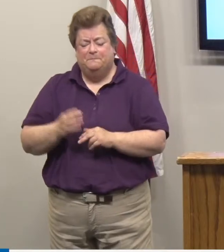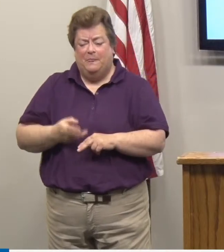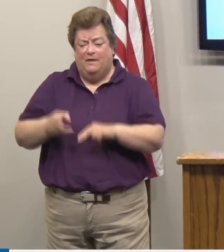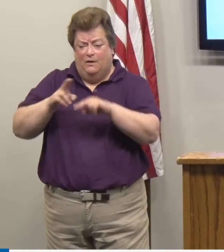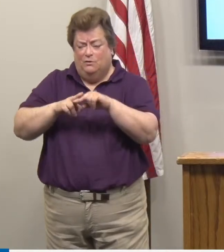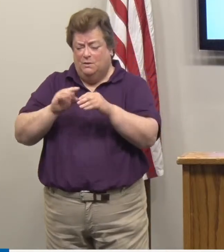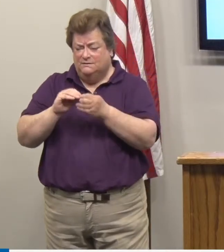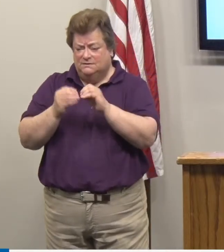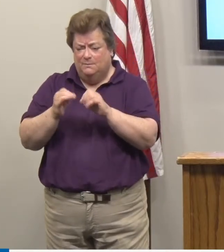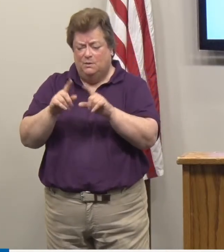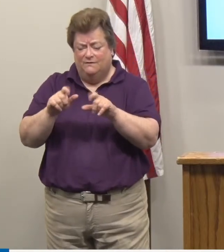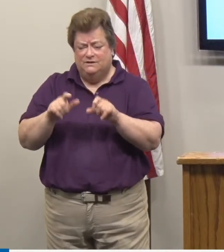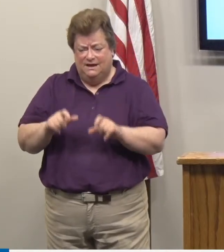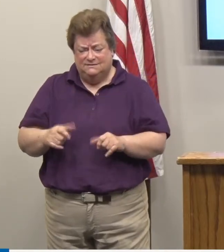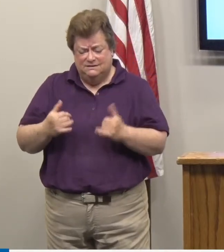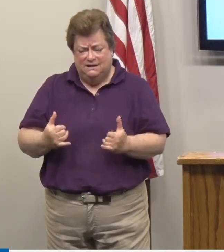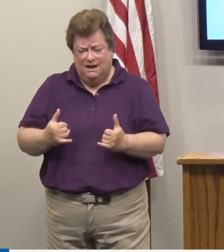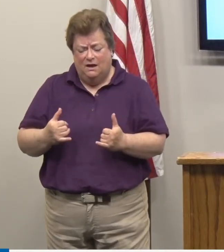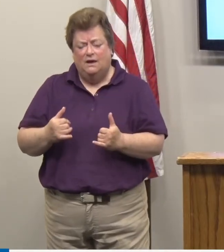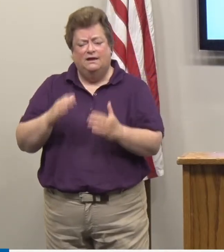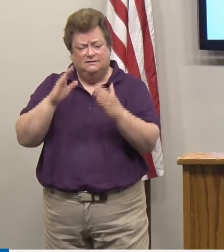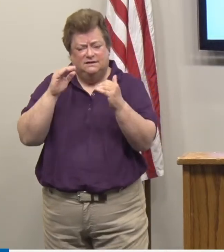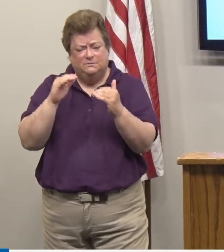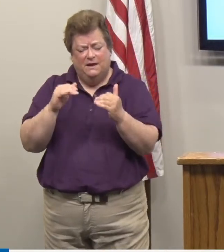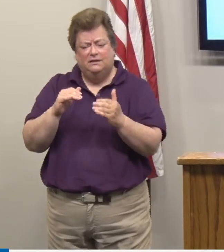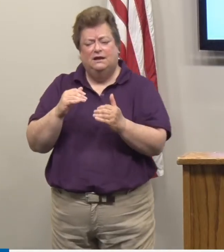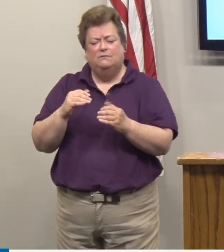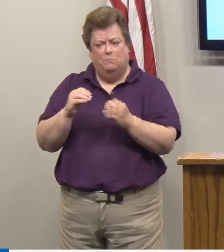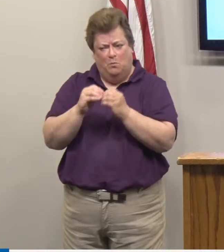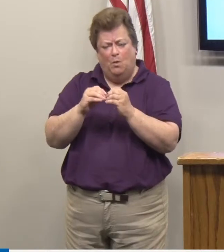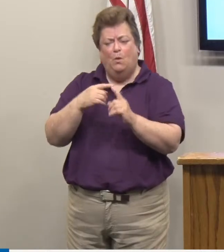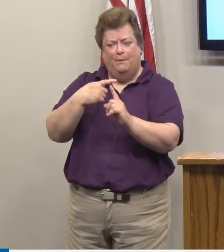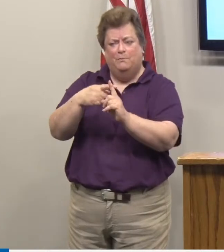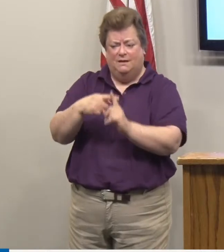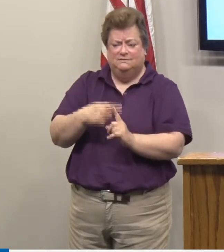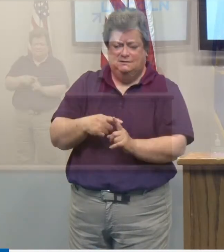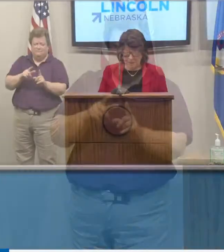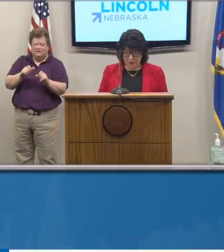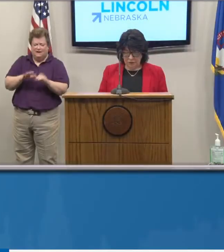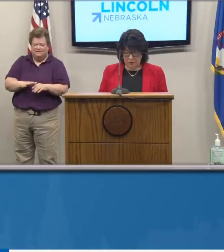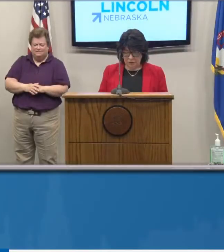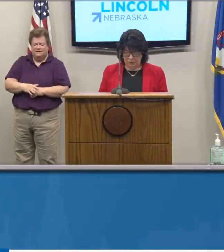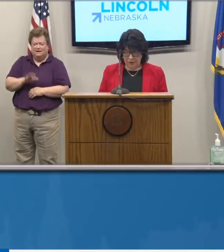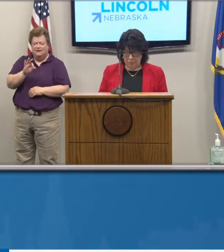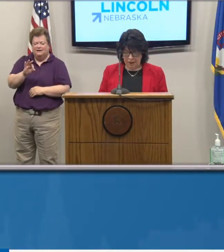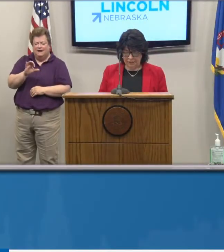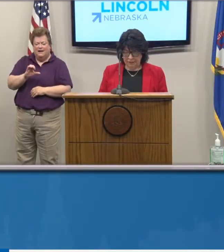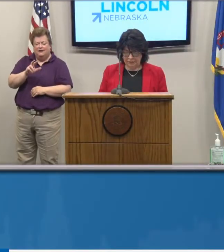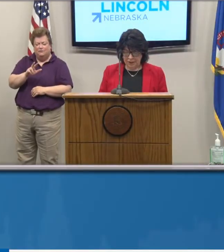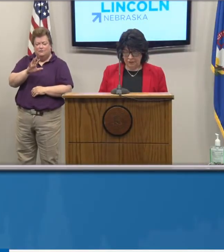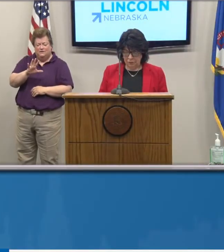testnebraska.com. If you need assistance, you can contact the health department at